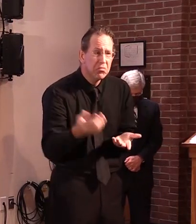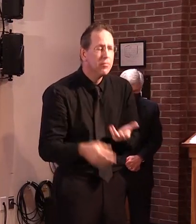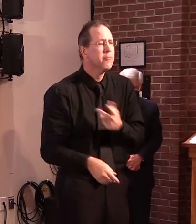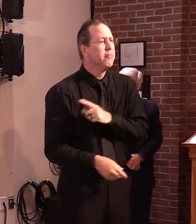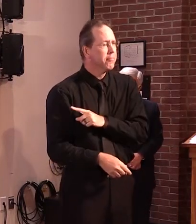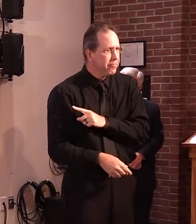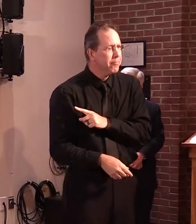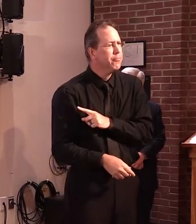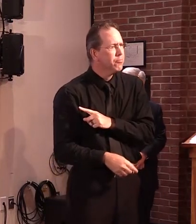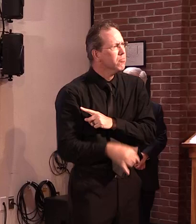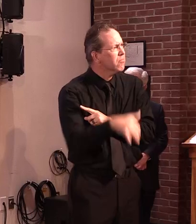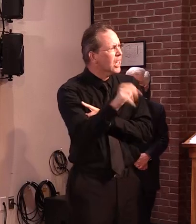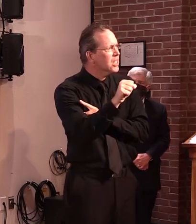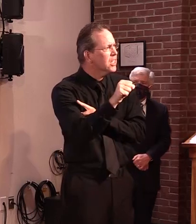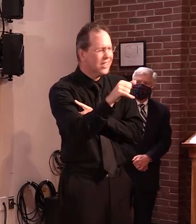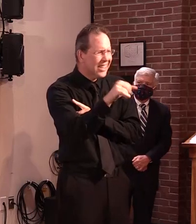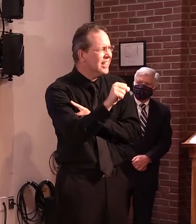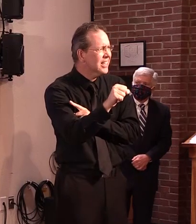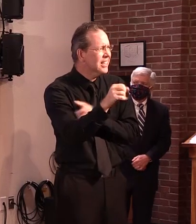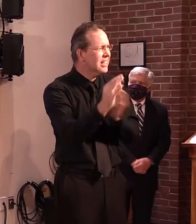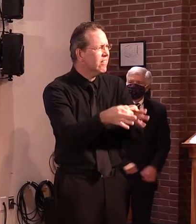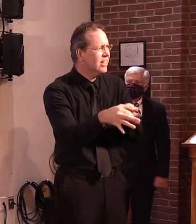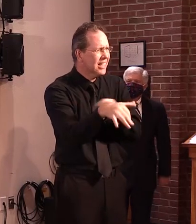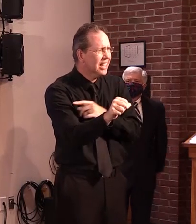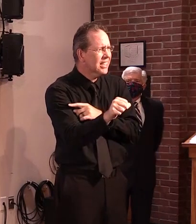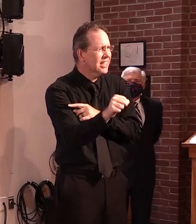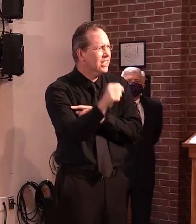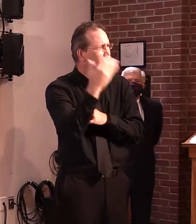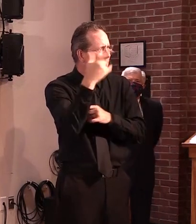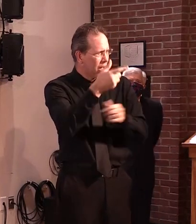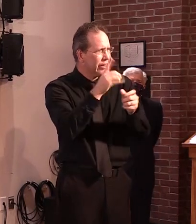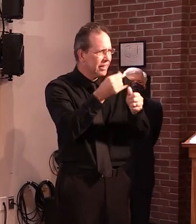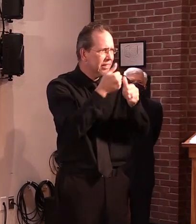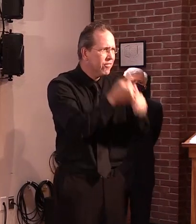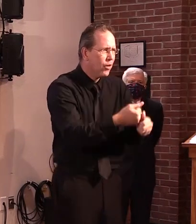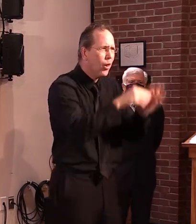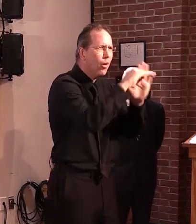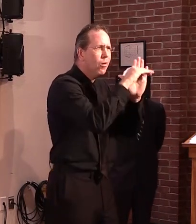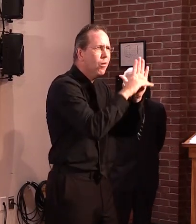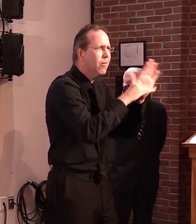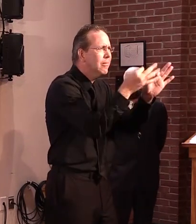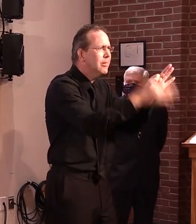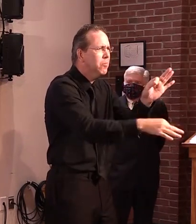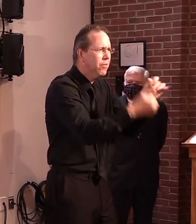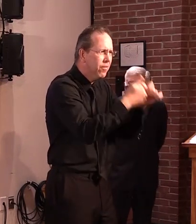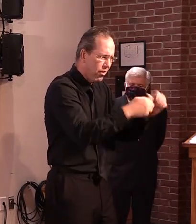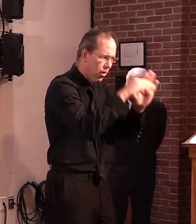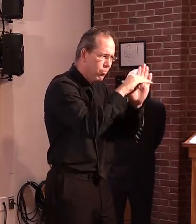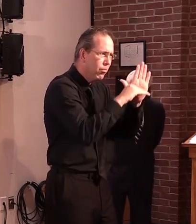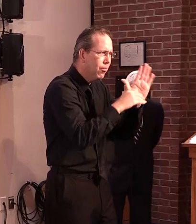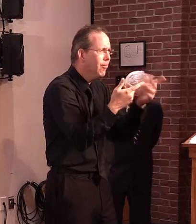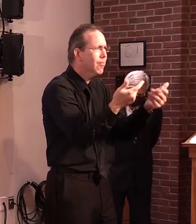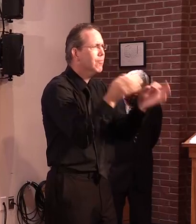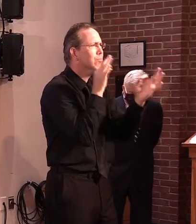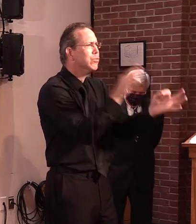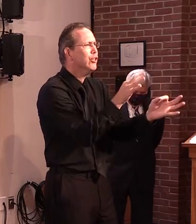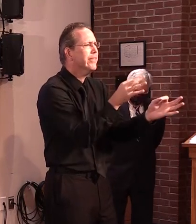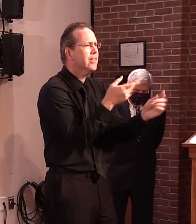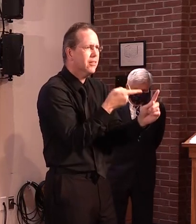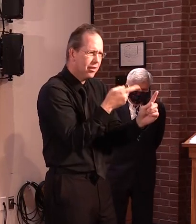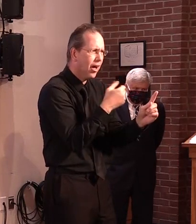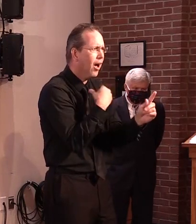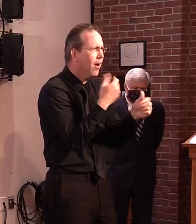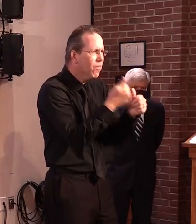that would hold true, because these public health principles don't really change. I mean, you can apply them to a different